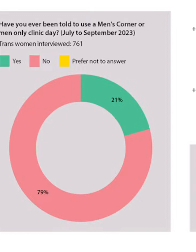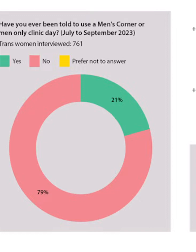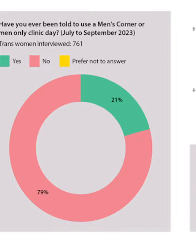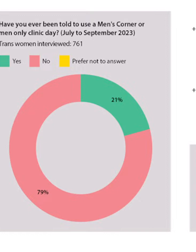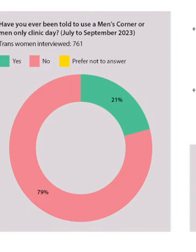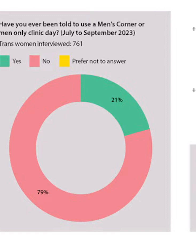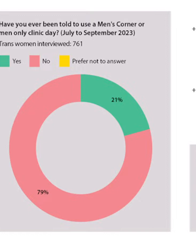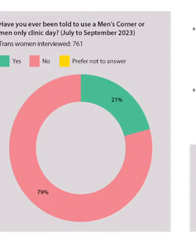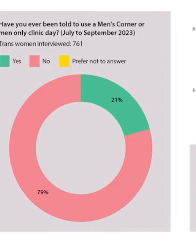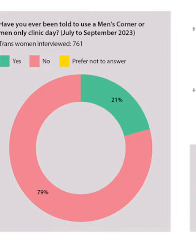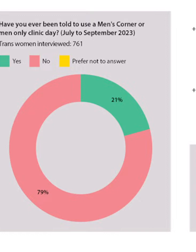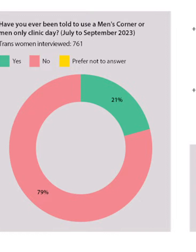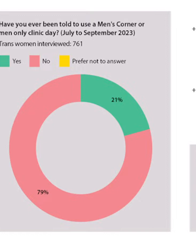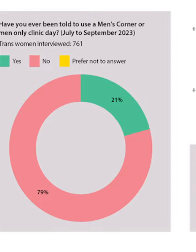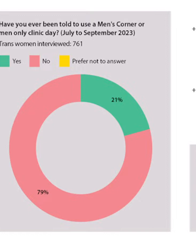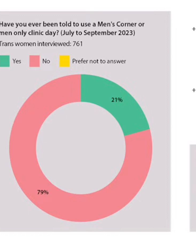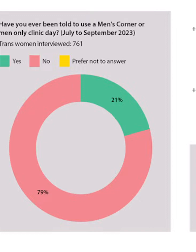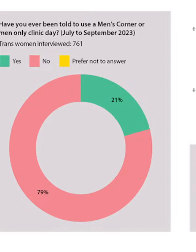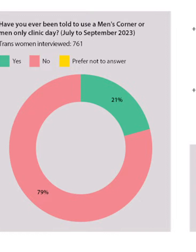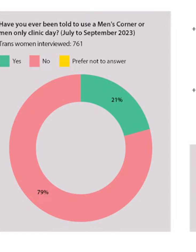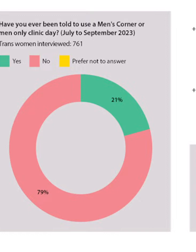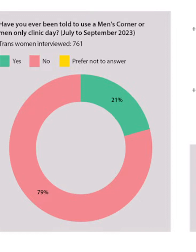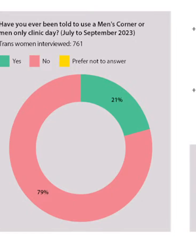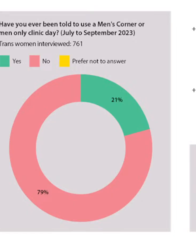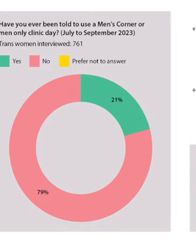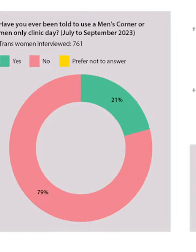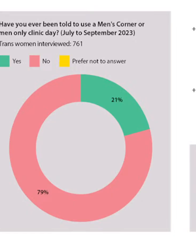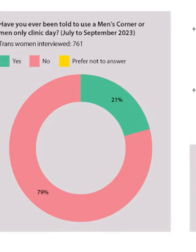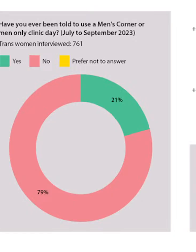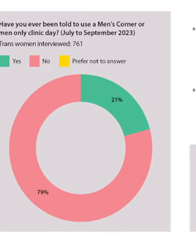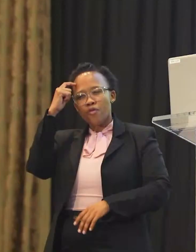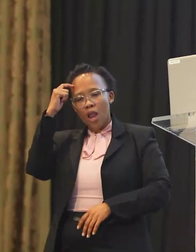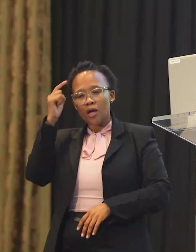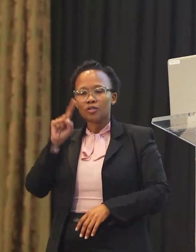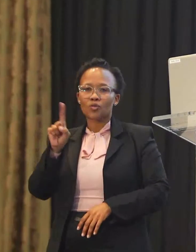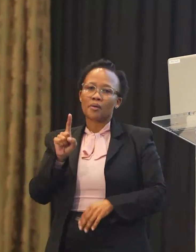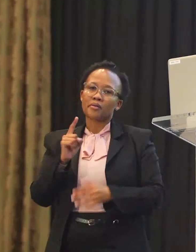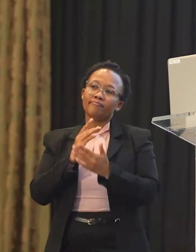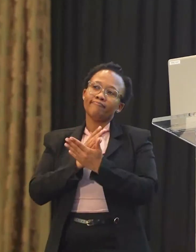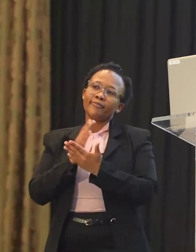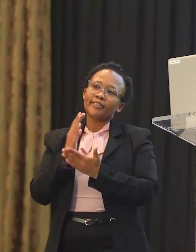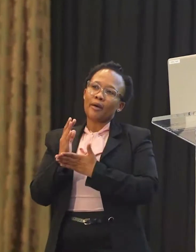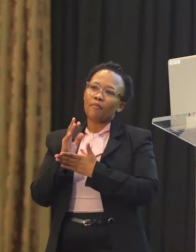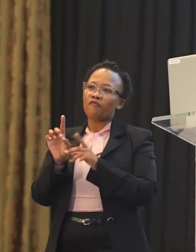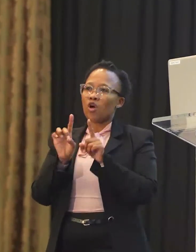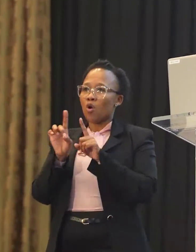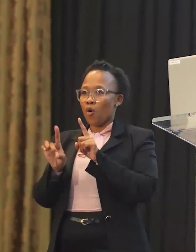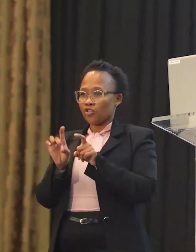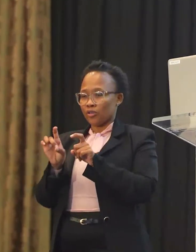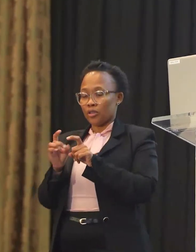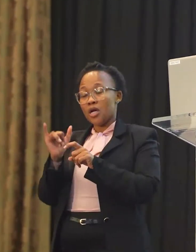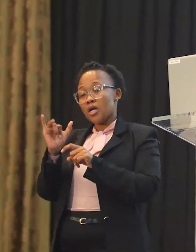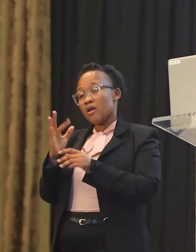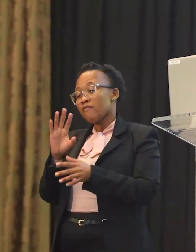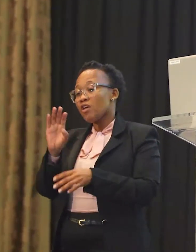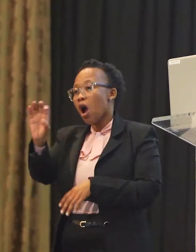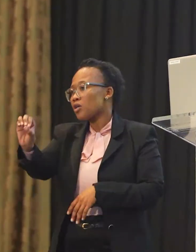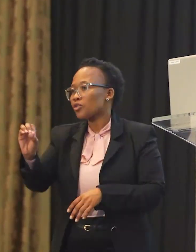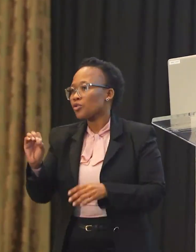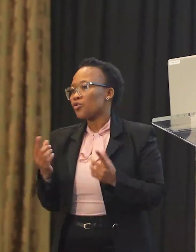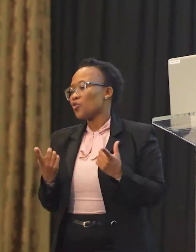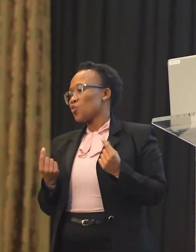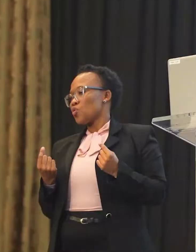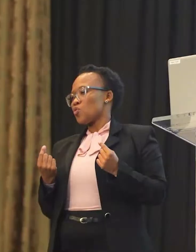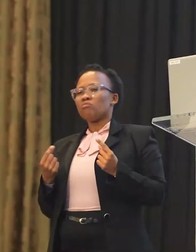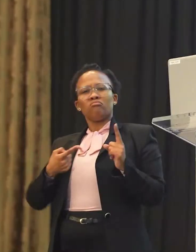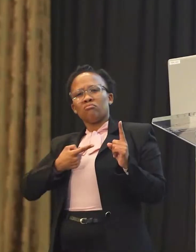and we've realized that one of the follow-up questions to this is around like, when they ask you to do it, what did you do? You know, some